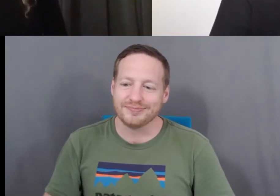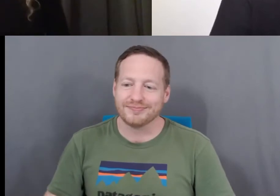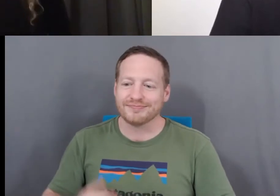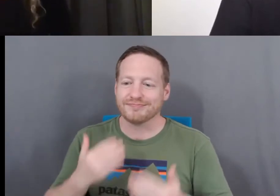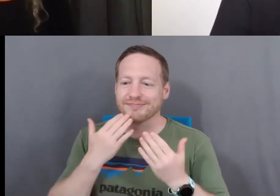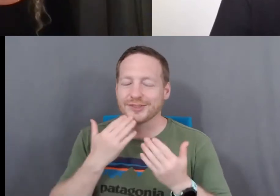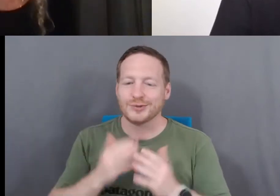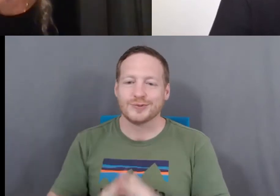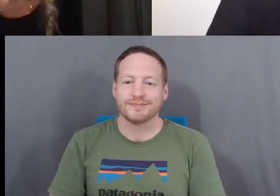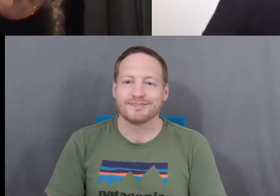answers. So